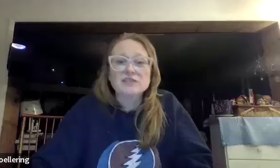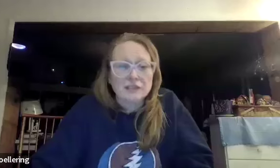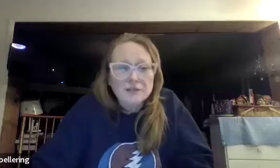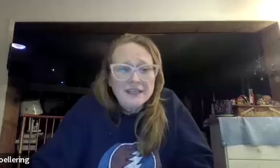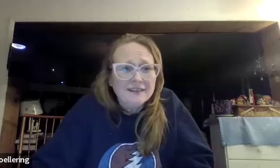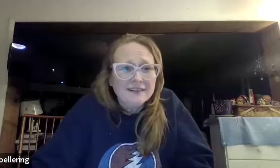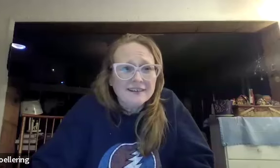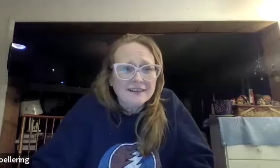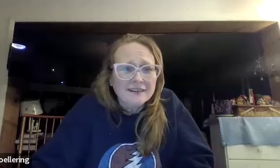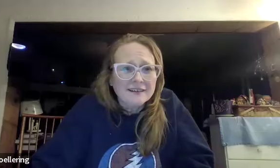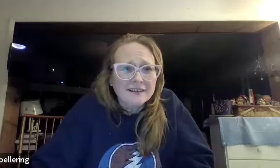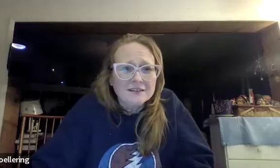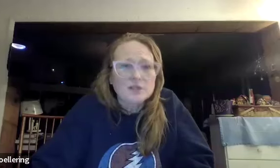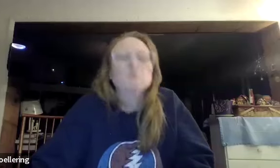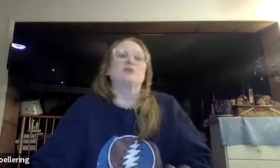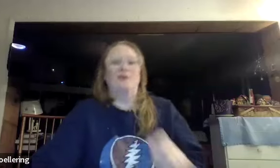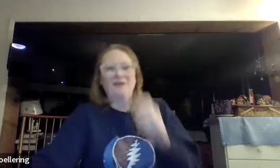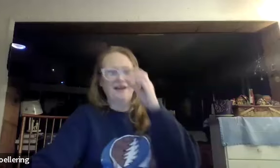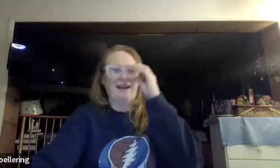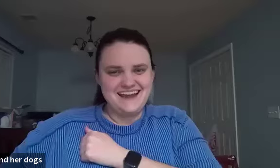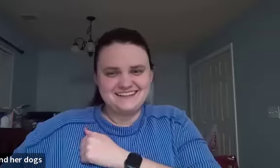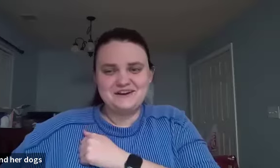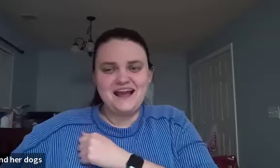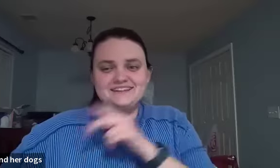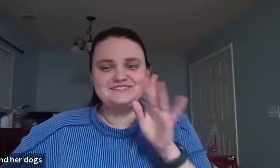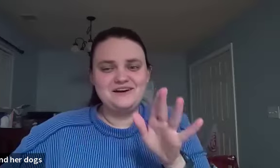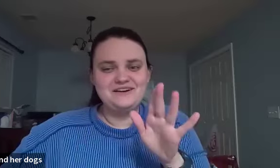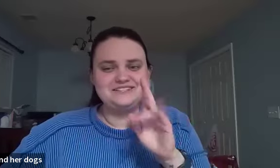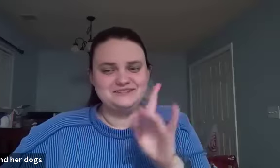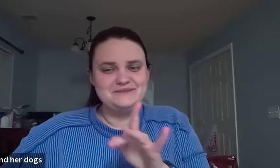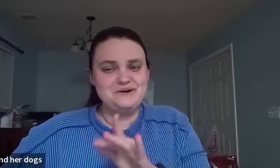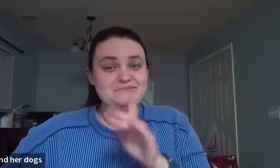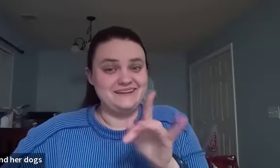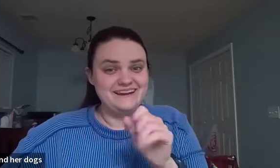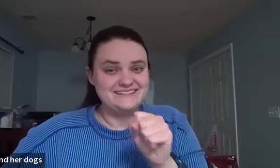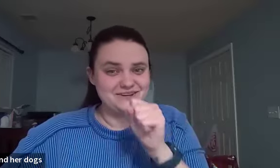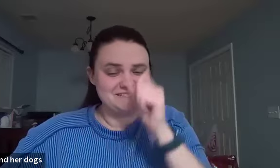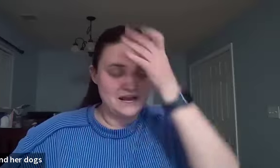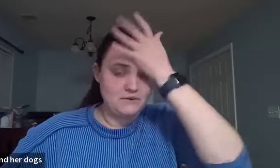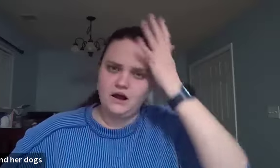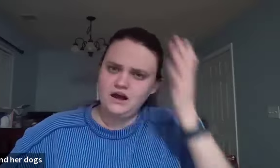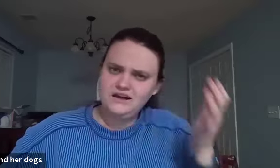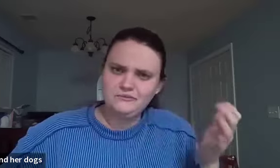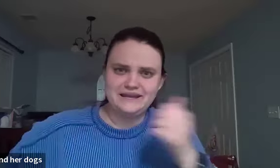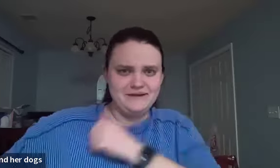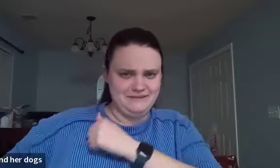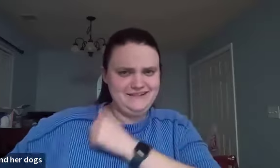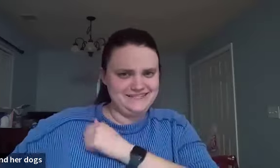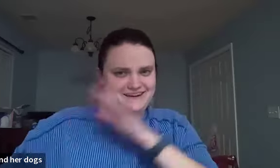Artillery? soldier? That Soldier. Oh. that works. Yeah. Sorry, I saw Judy put pianist first, and I went, "Huh? Wait a minute." Military.